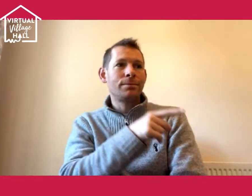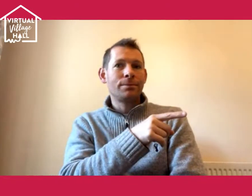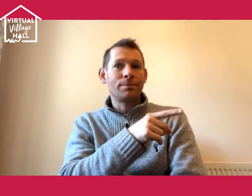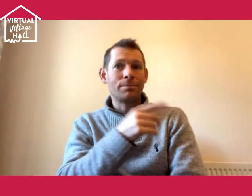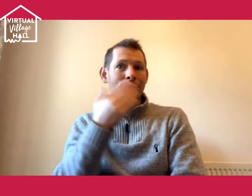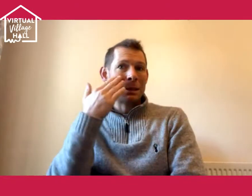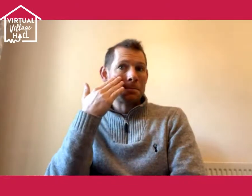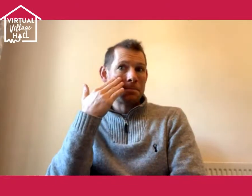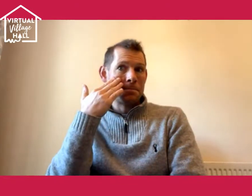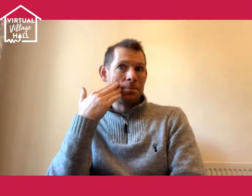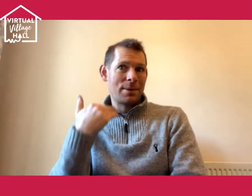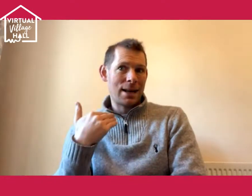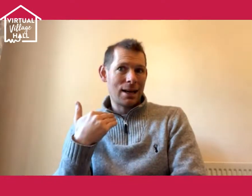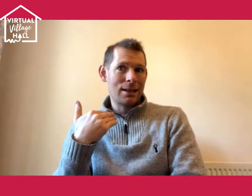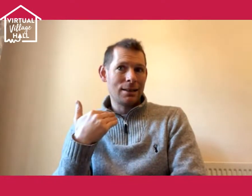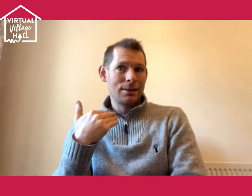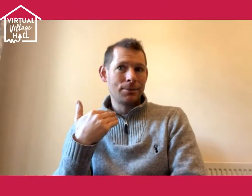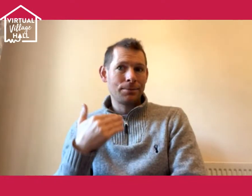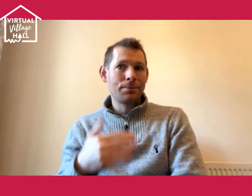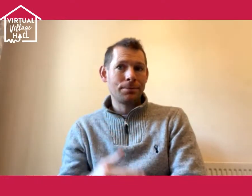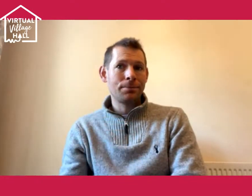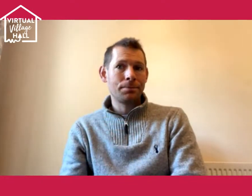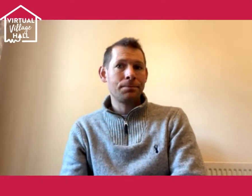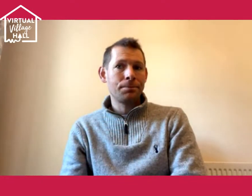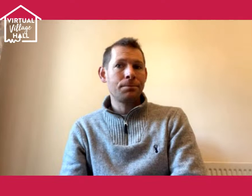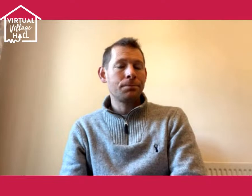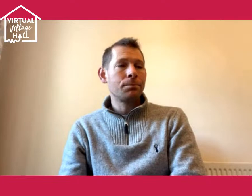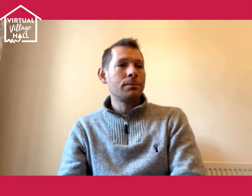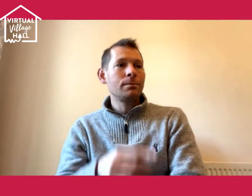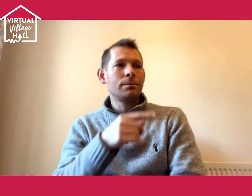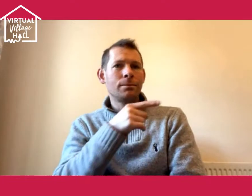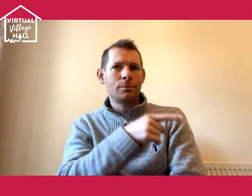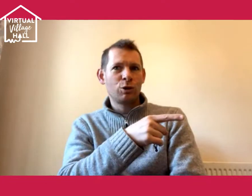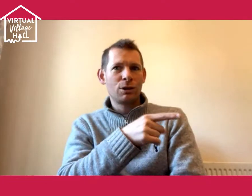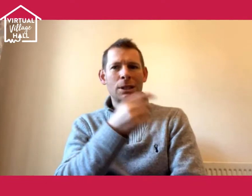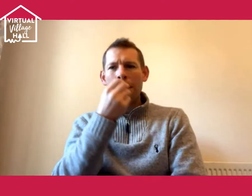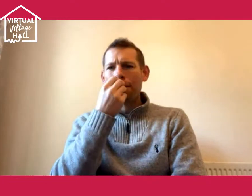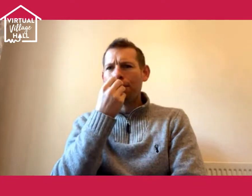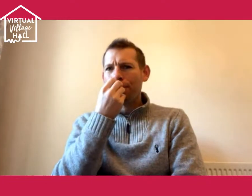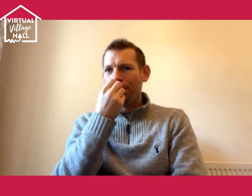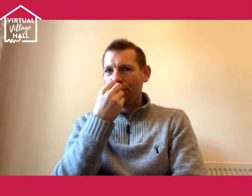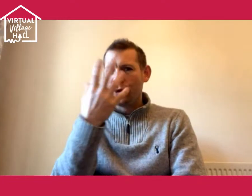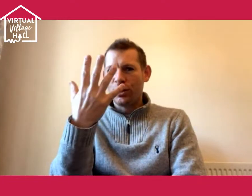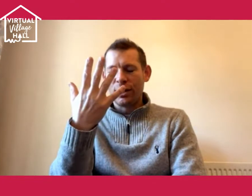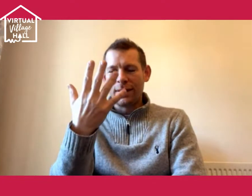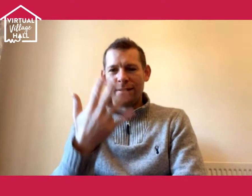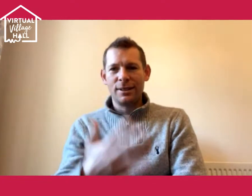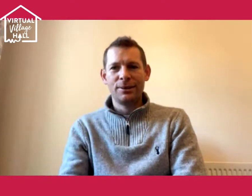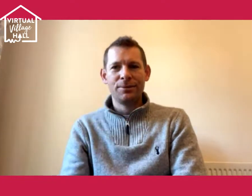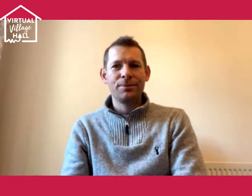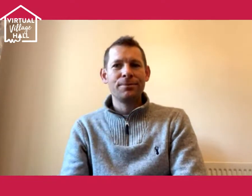She is black-skinned. She's very